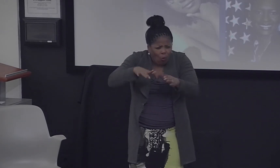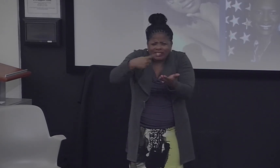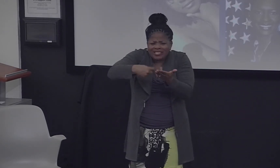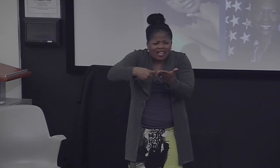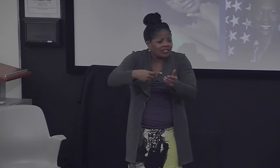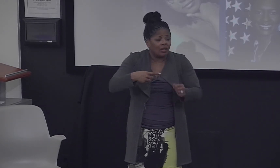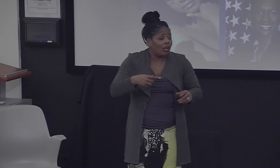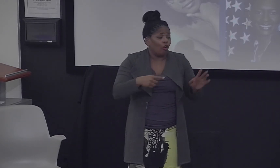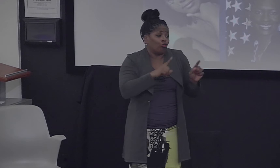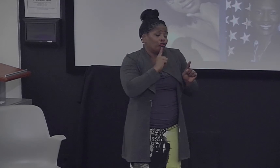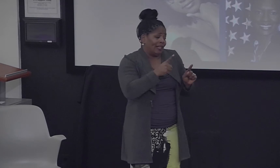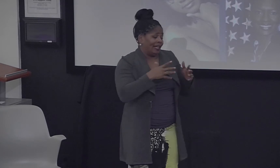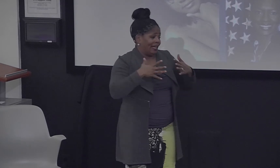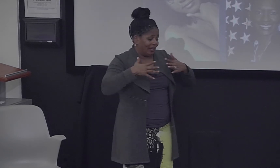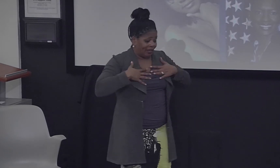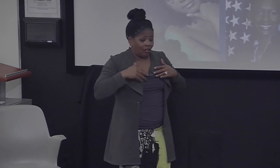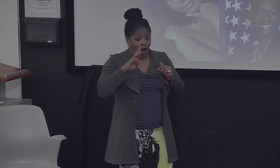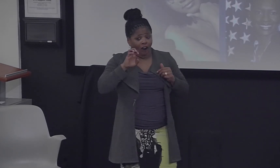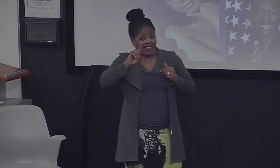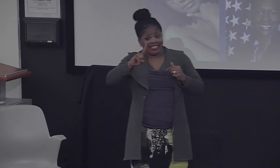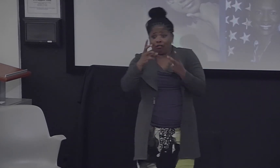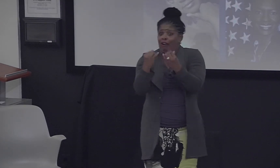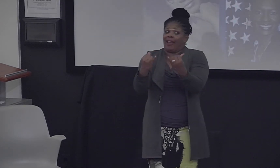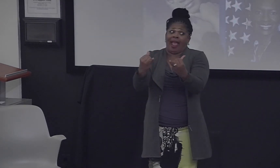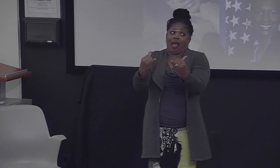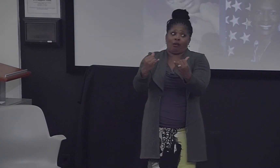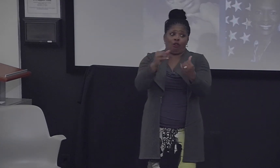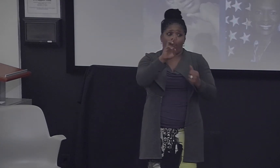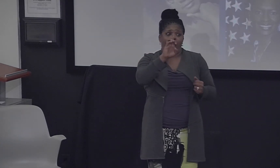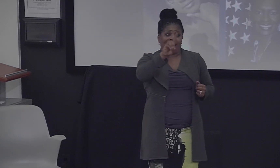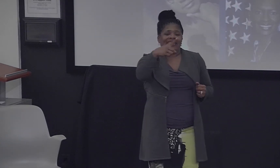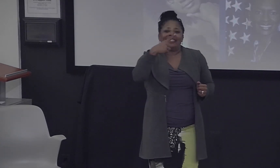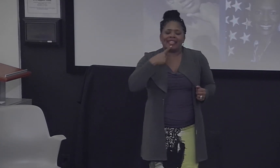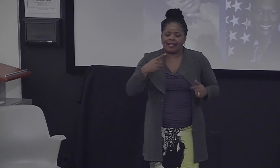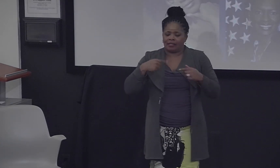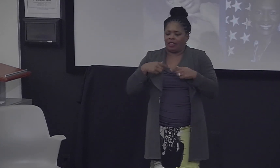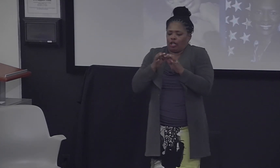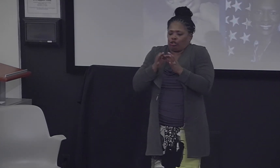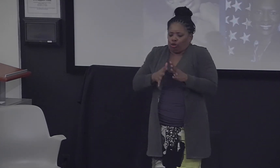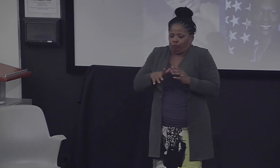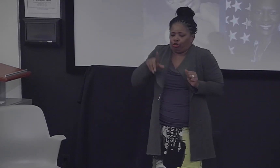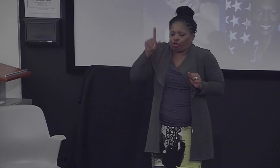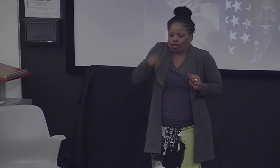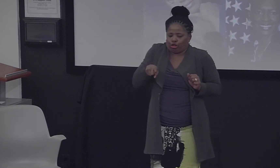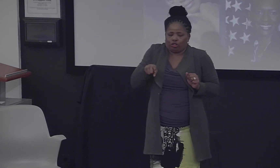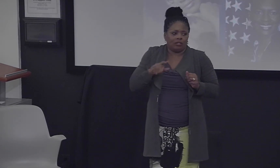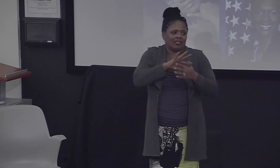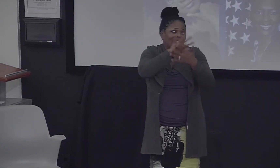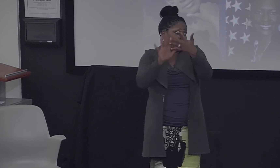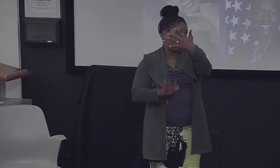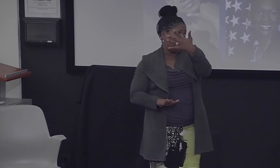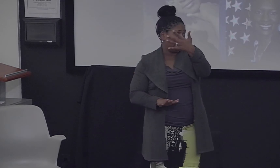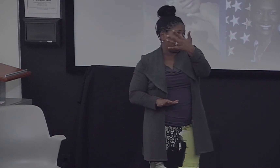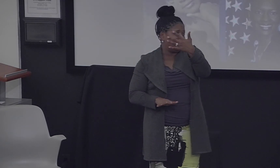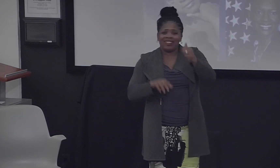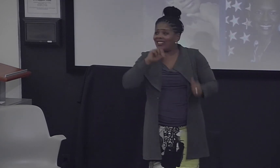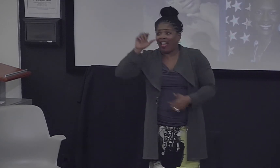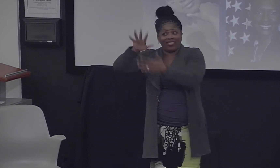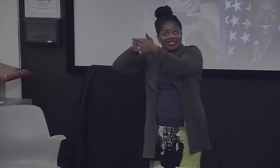Juniper Sussman absolutely talks about this, that each of us individually, and even RID talks about interpreters. You know, these are